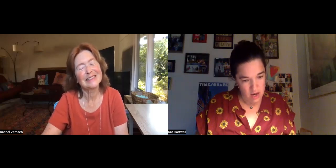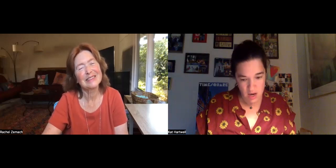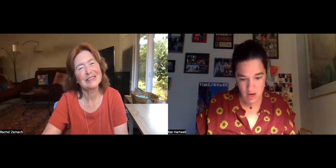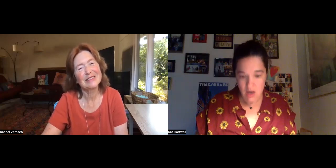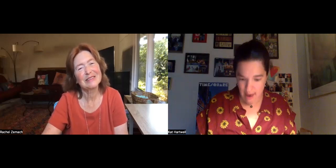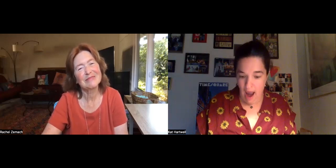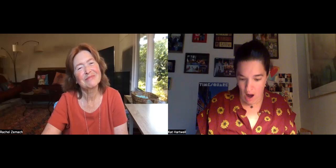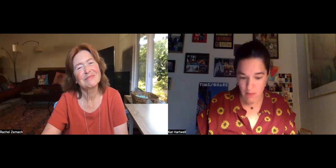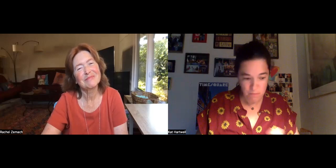Yeah.